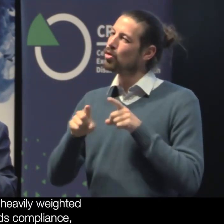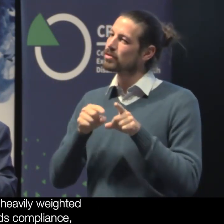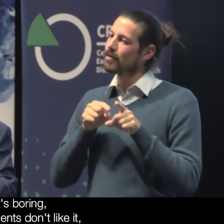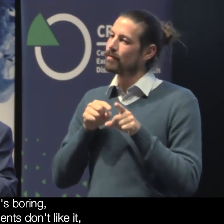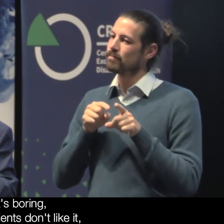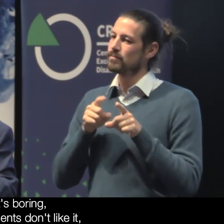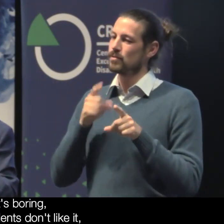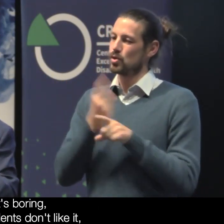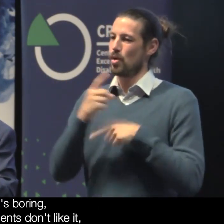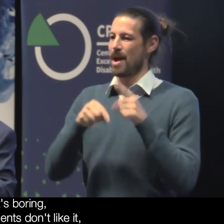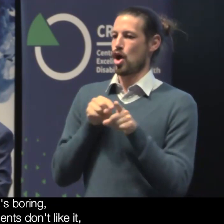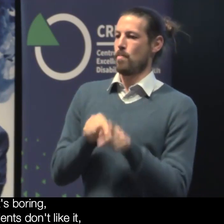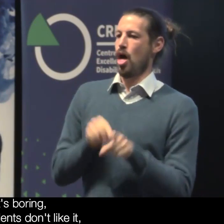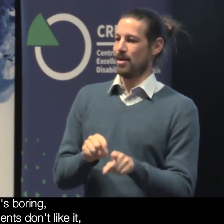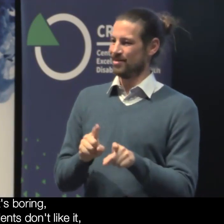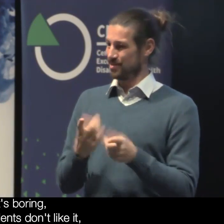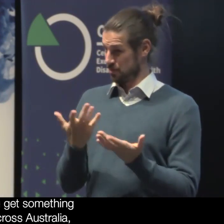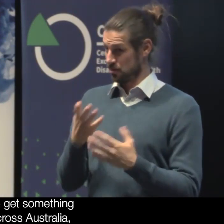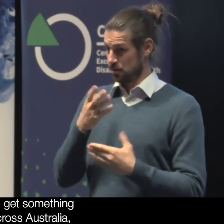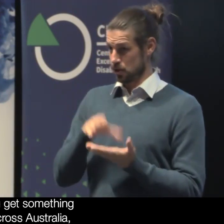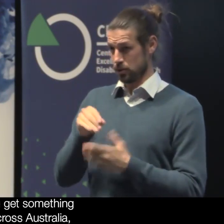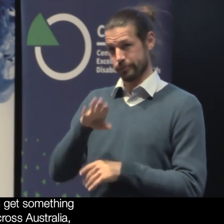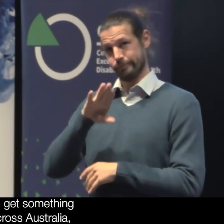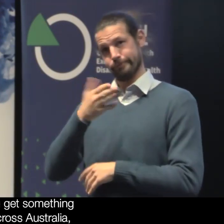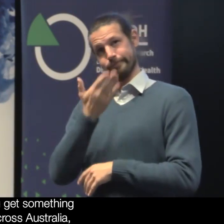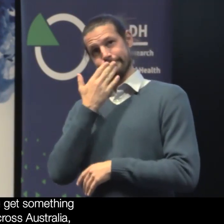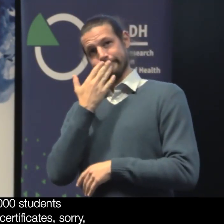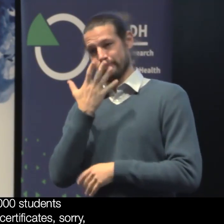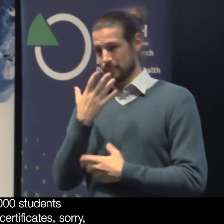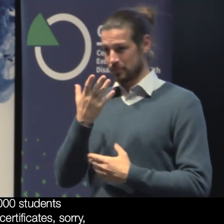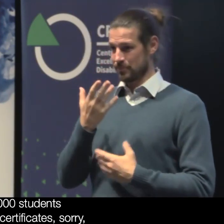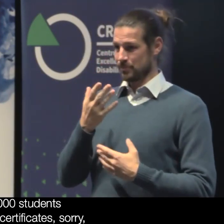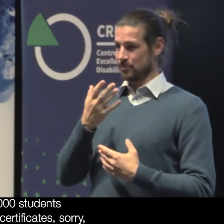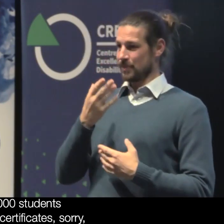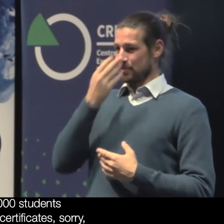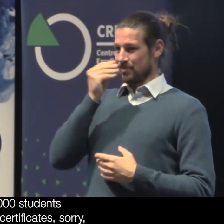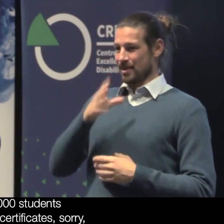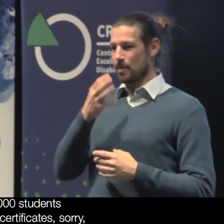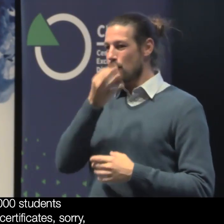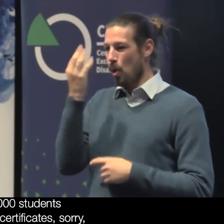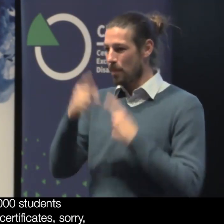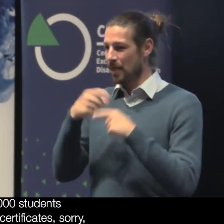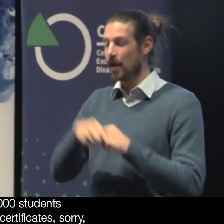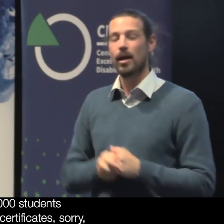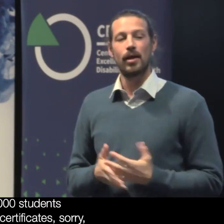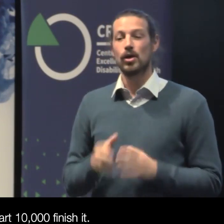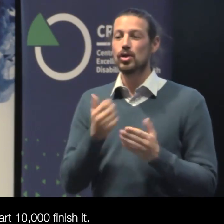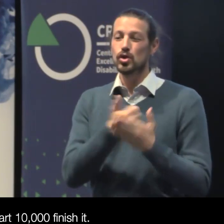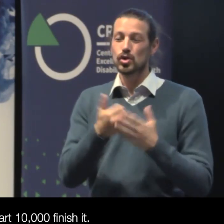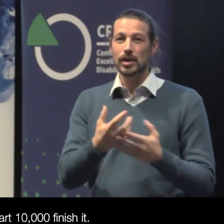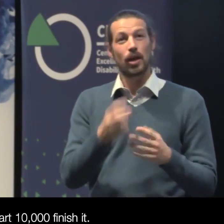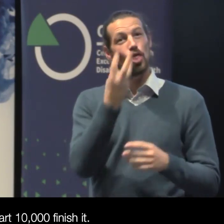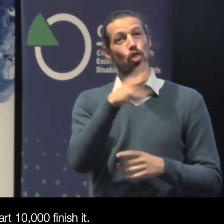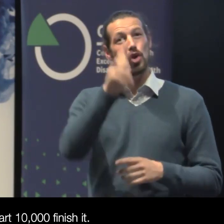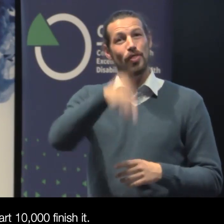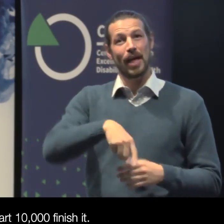The students don't like it. So you get something like across Australia, 10,000 students start the certificates. 30,000 start, 10,000